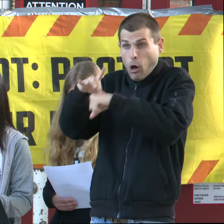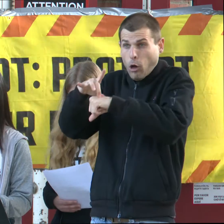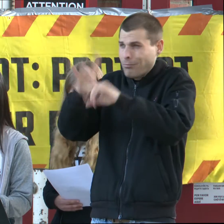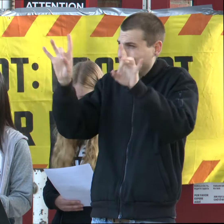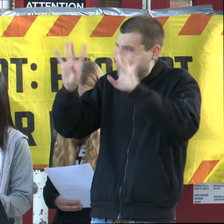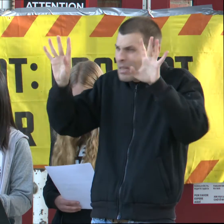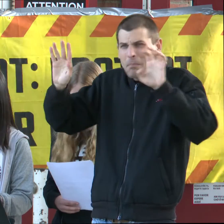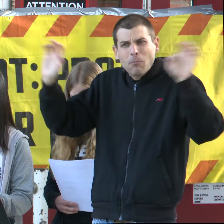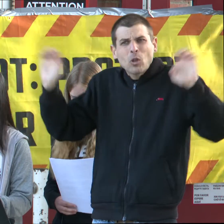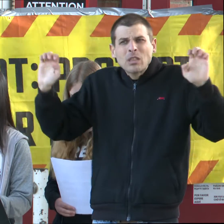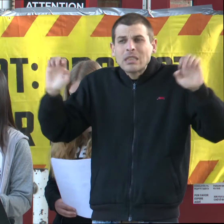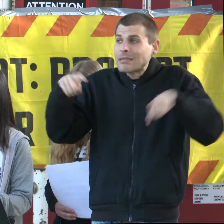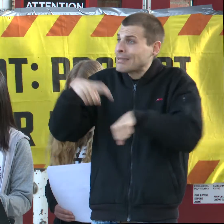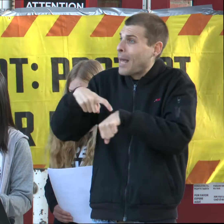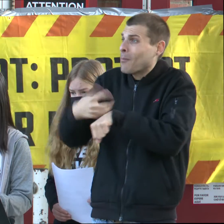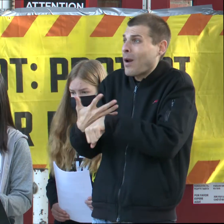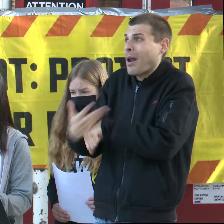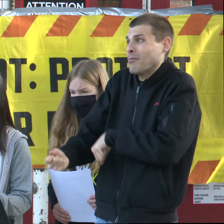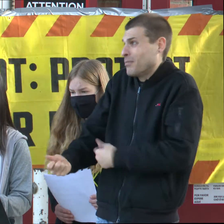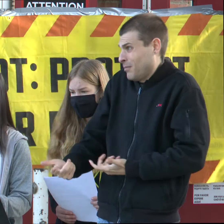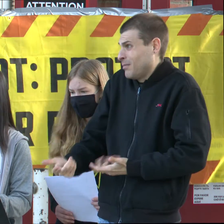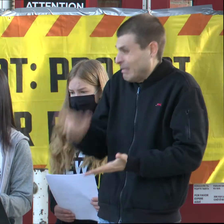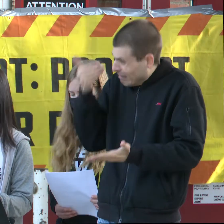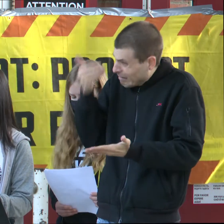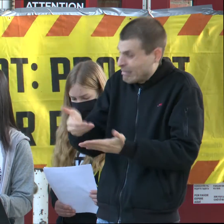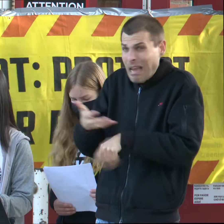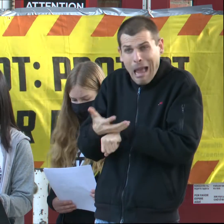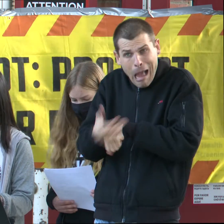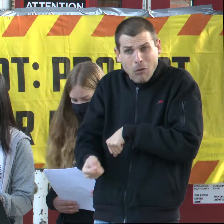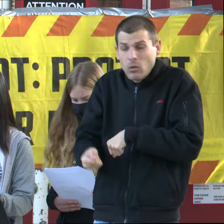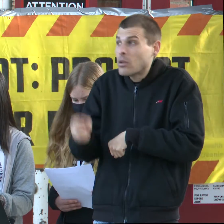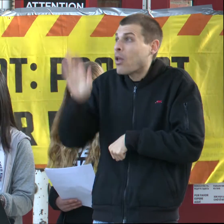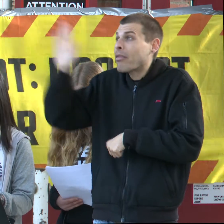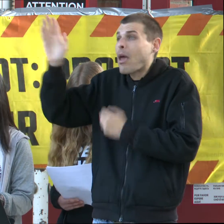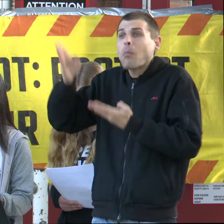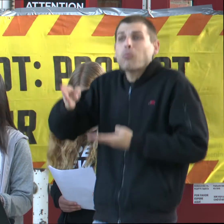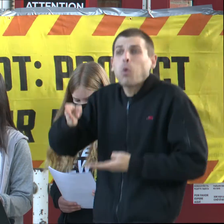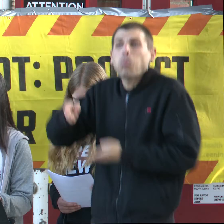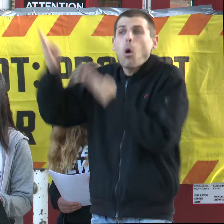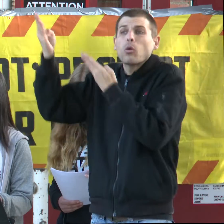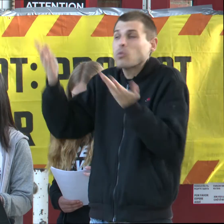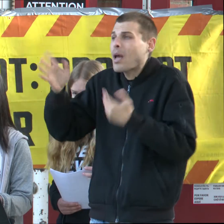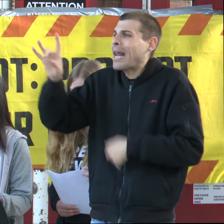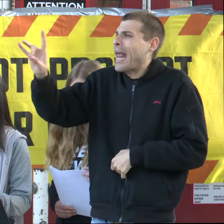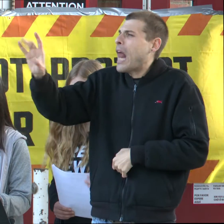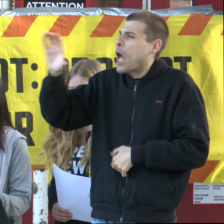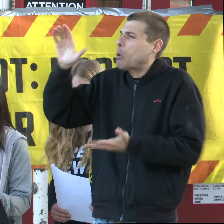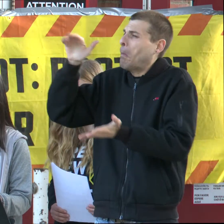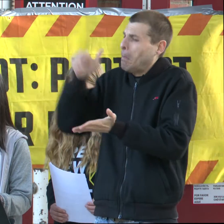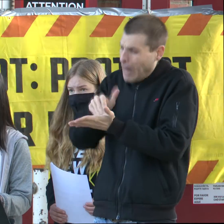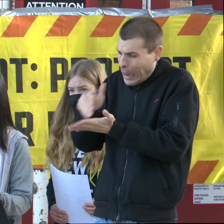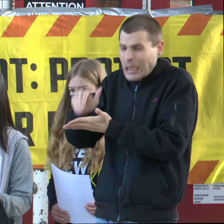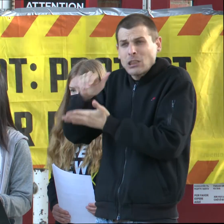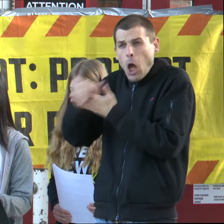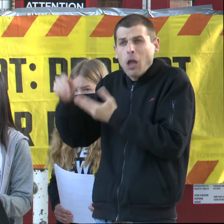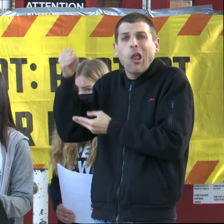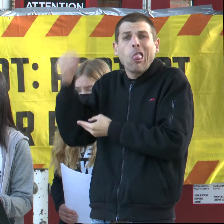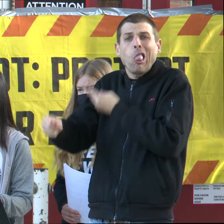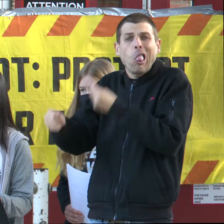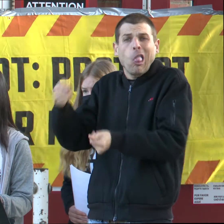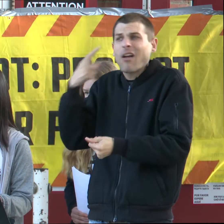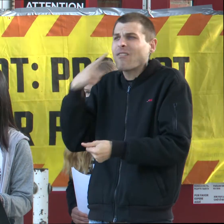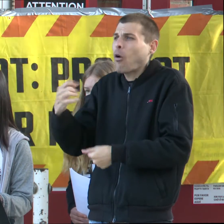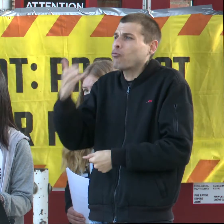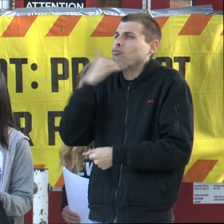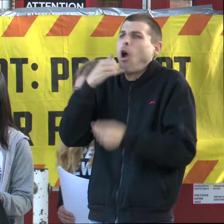out of time. We are running out of time, and what ODOT is proposing is to pay $800 million for a huge step